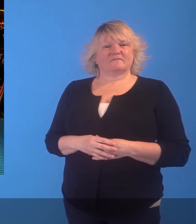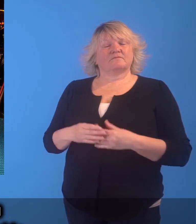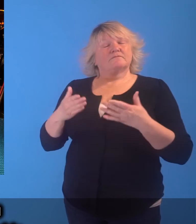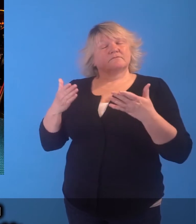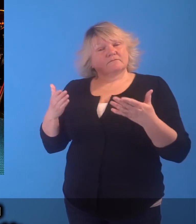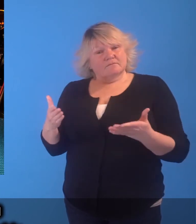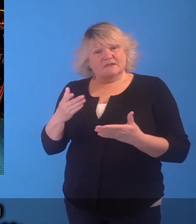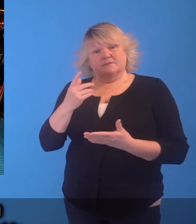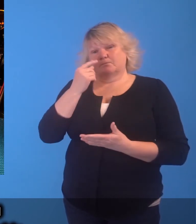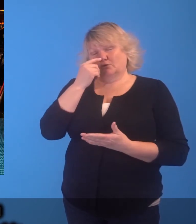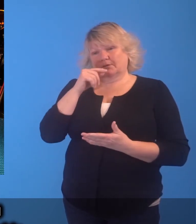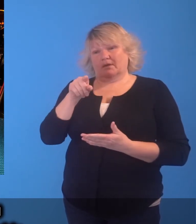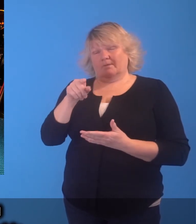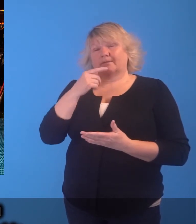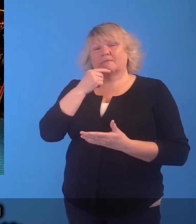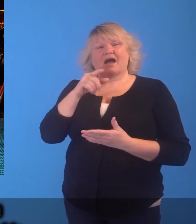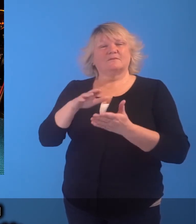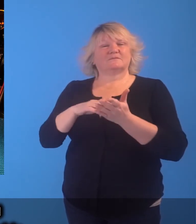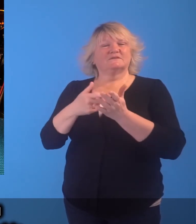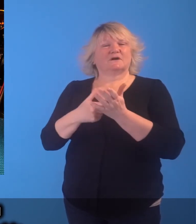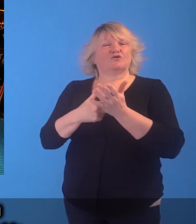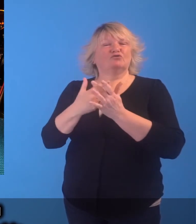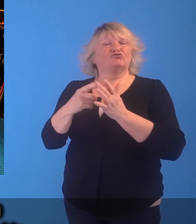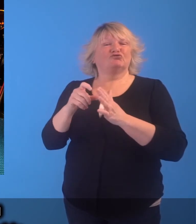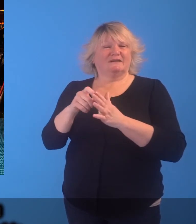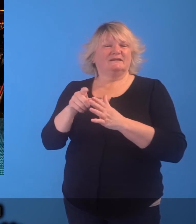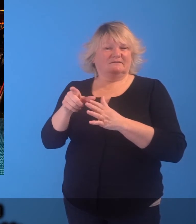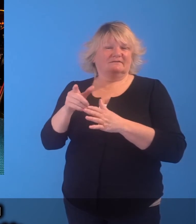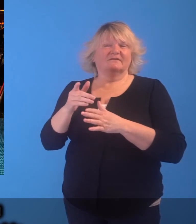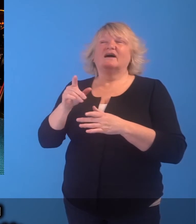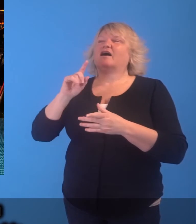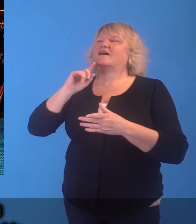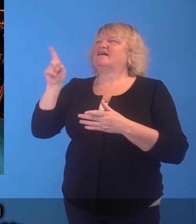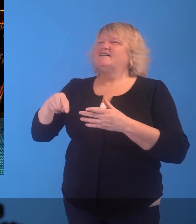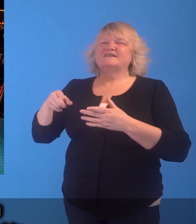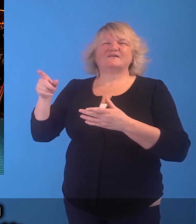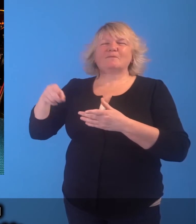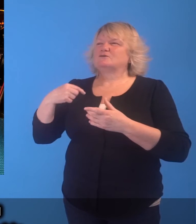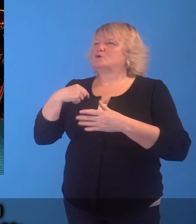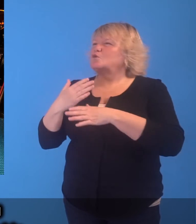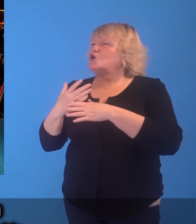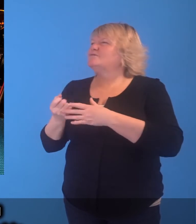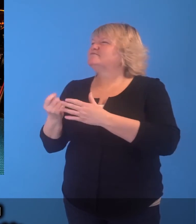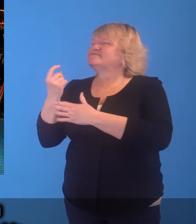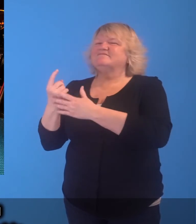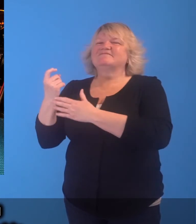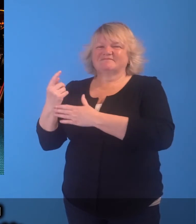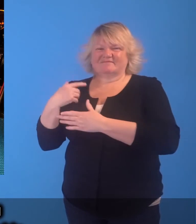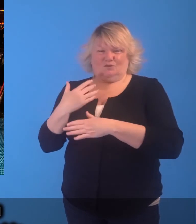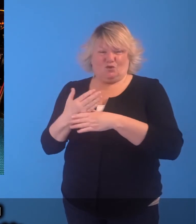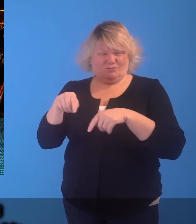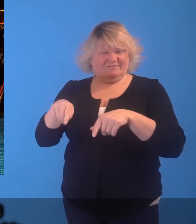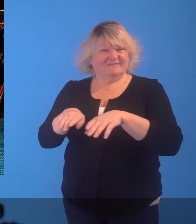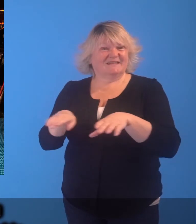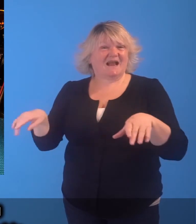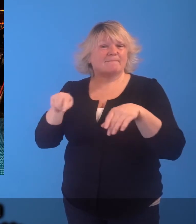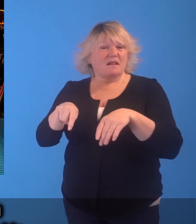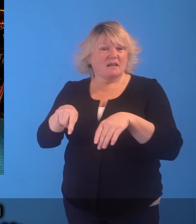To this end, Mr. Reed had an octagonal cellaret dating from around